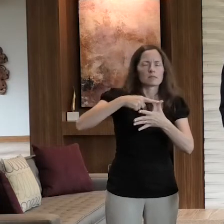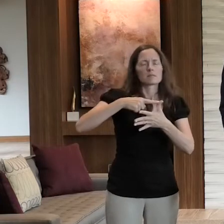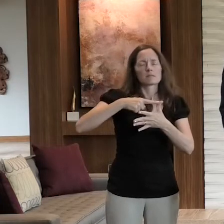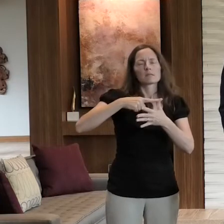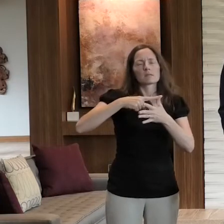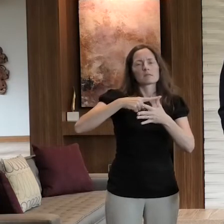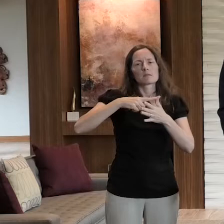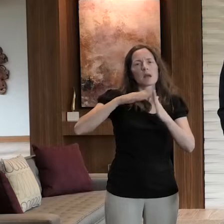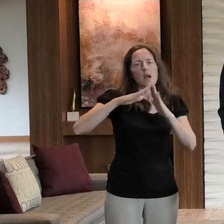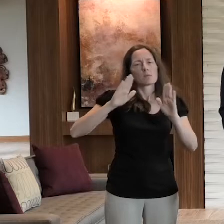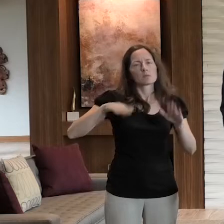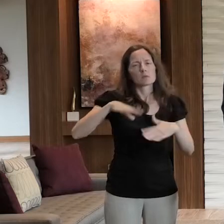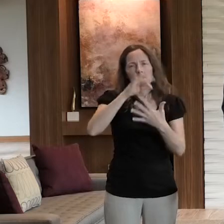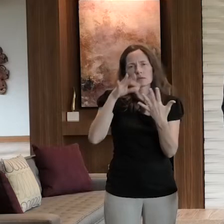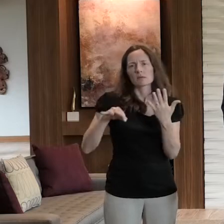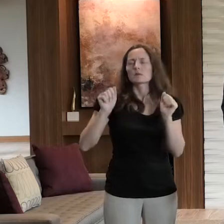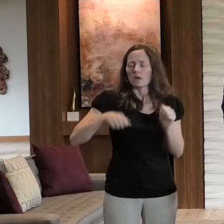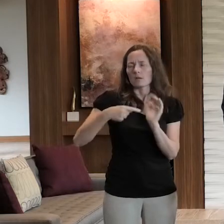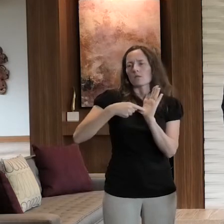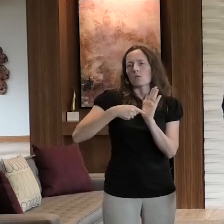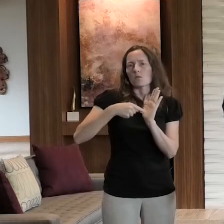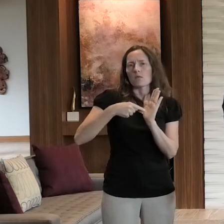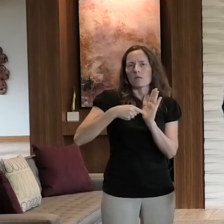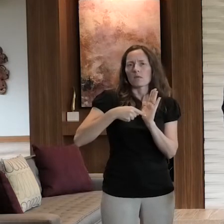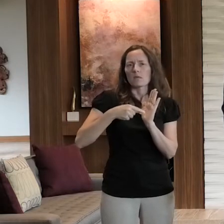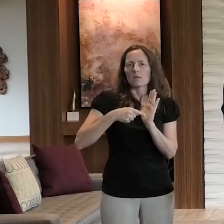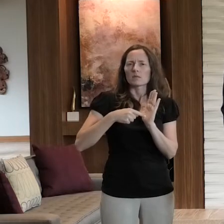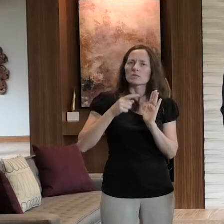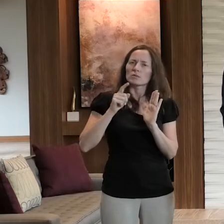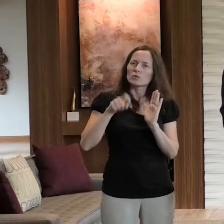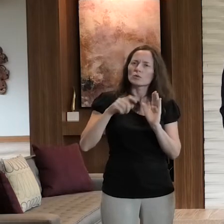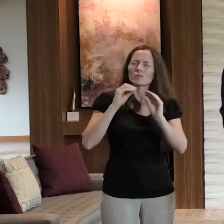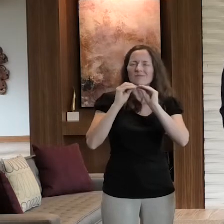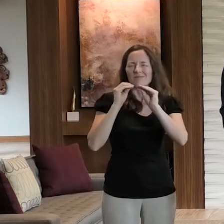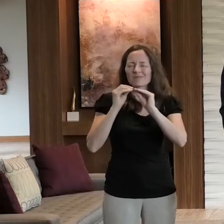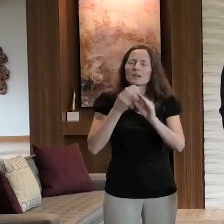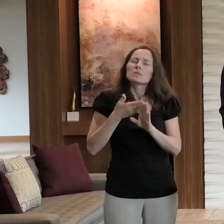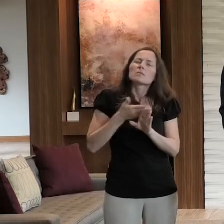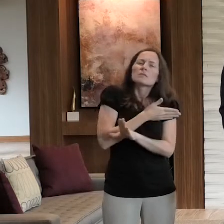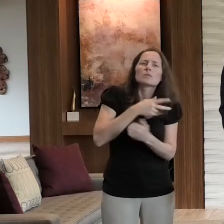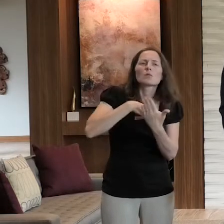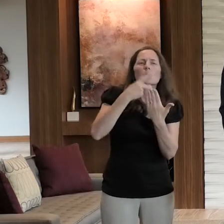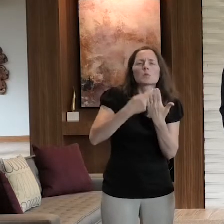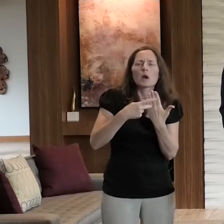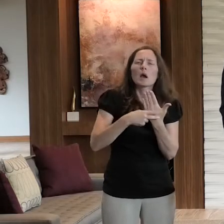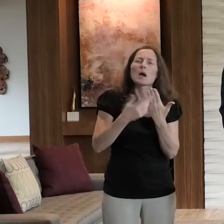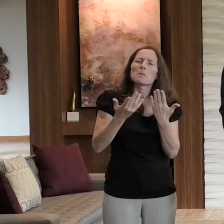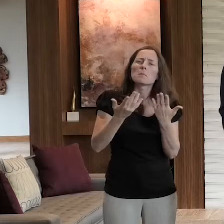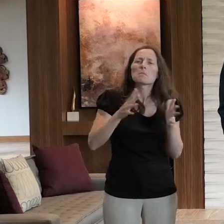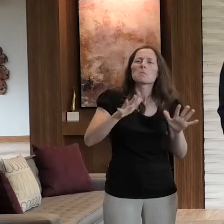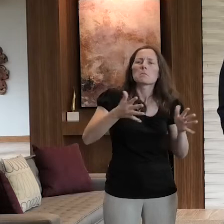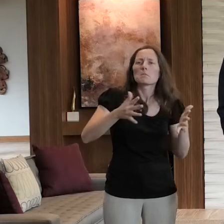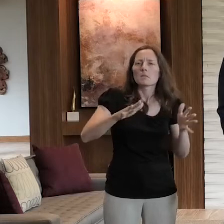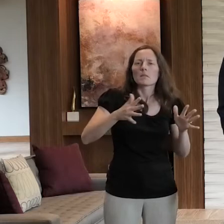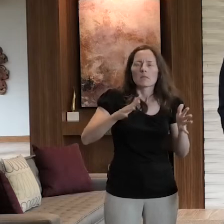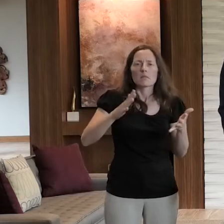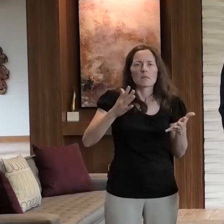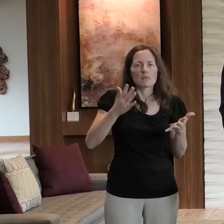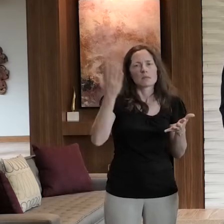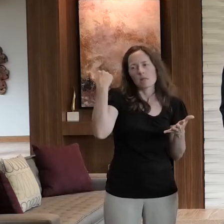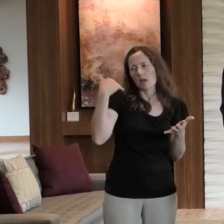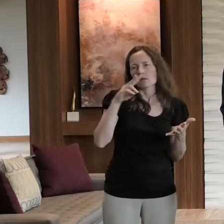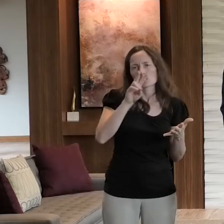to fix what was passed, which was really just an in-lieu fee program with the Downtown Columbia plan back in